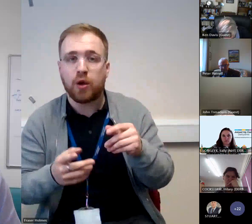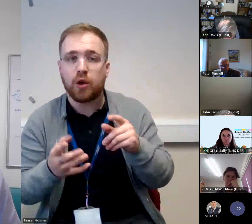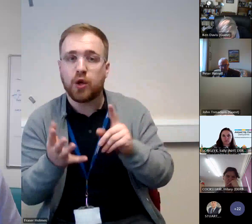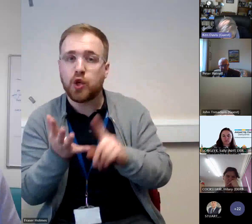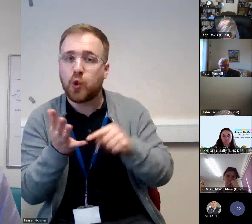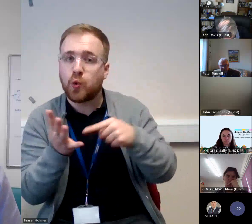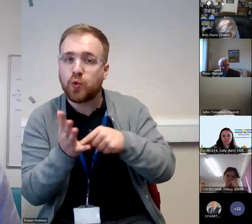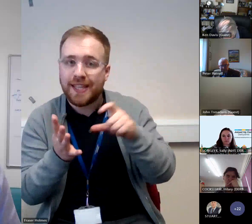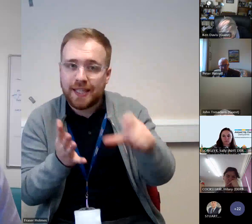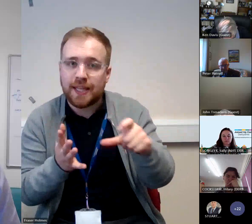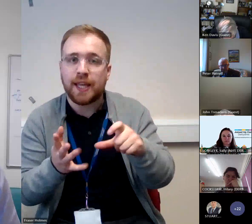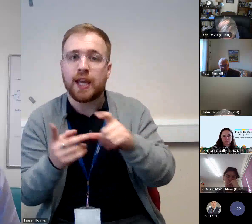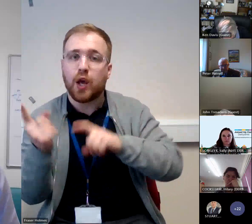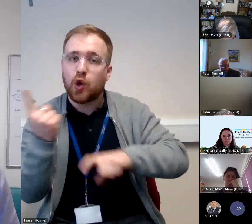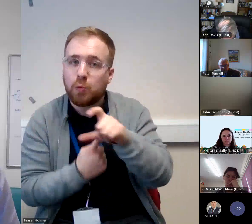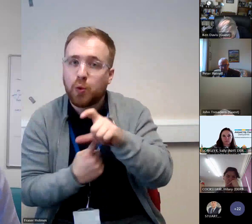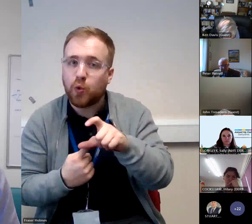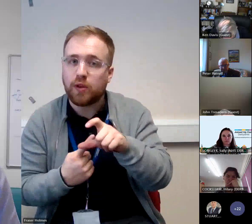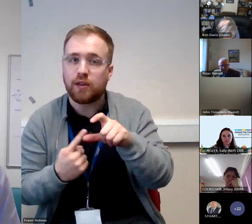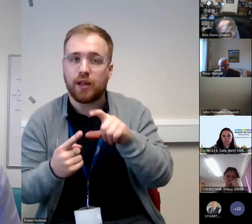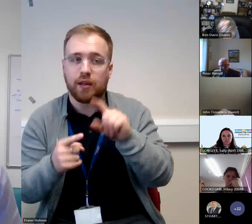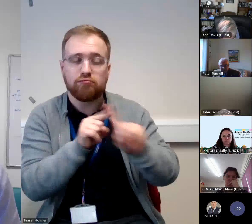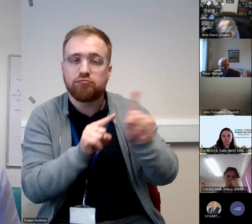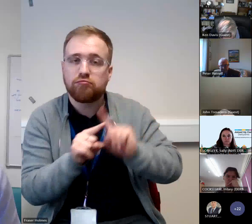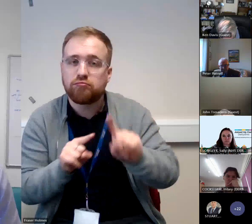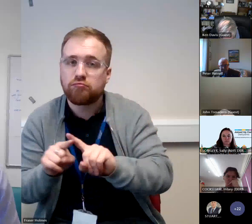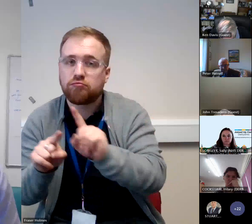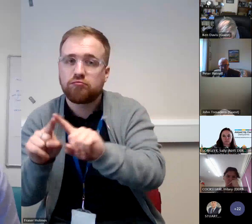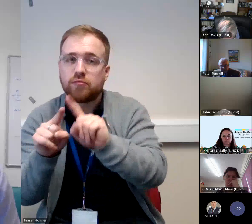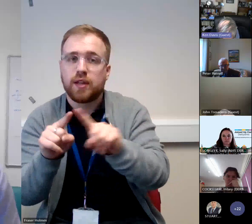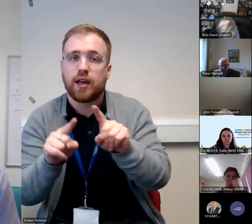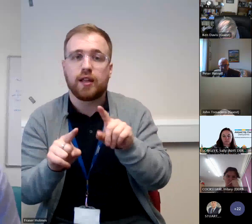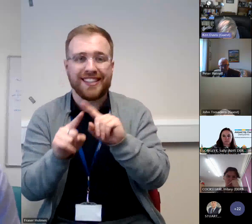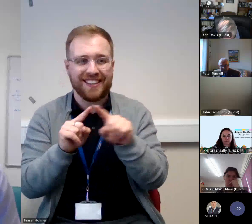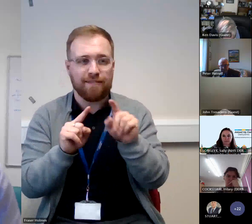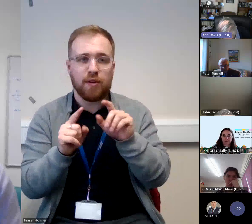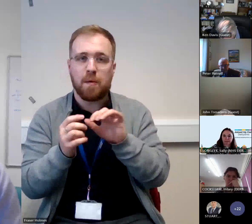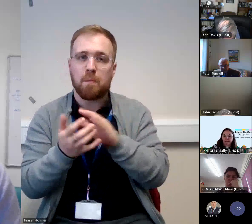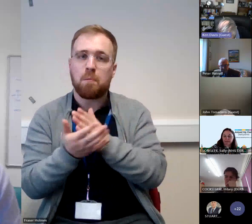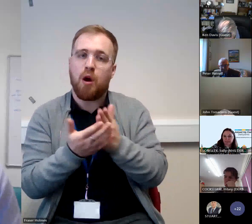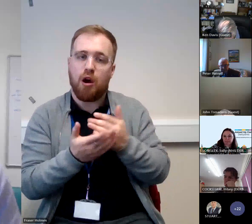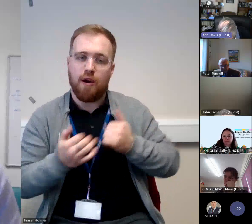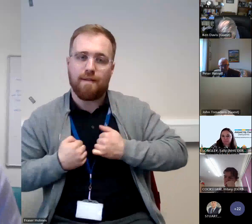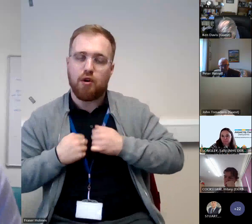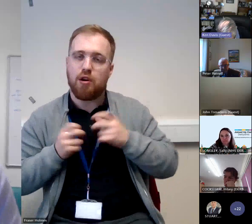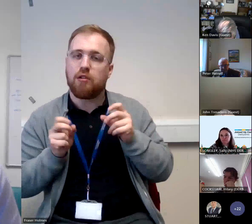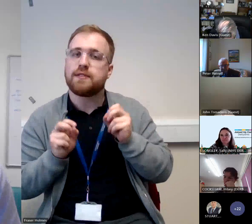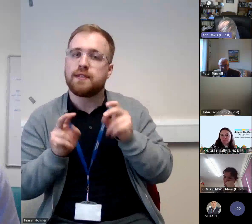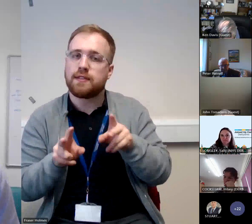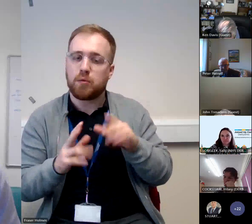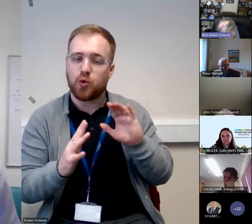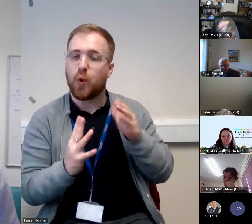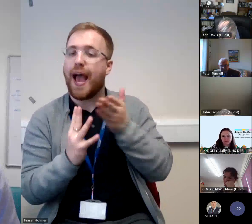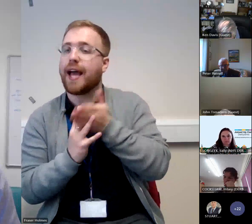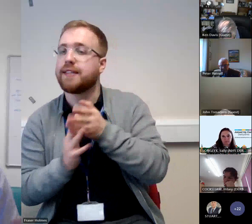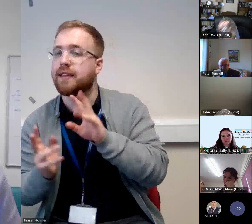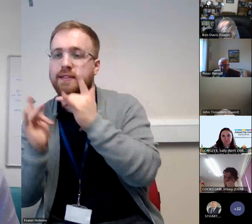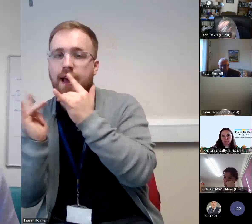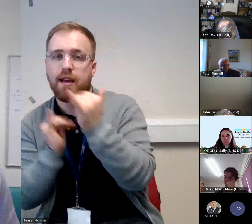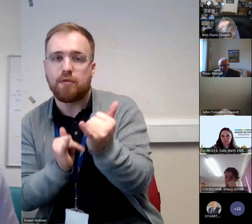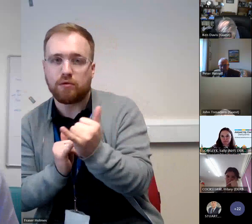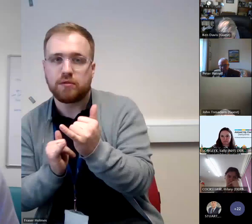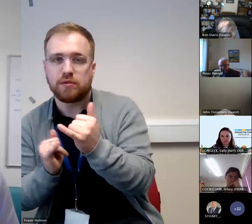and various different the ability for various different parts of our system to be able to access diagnostic capacity.